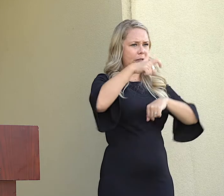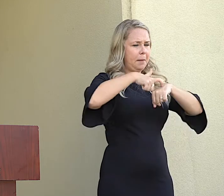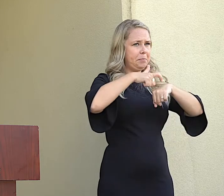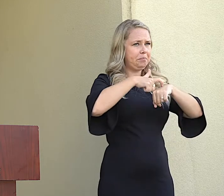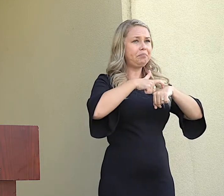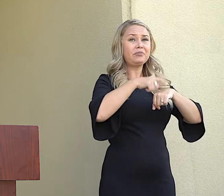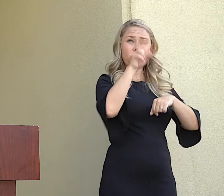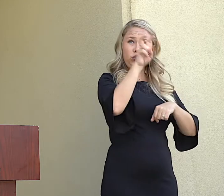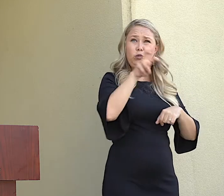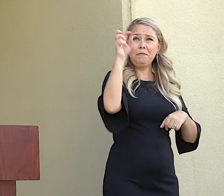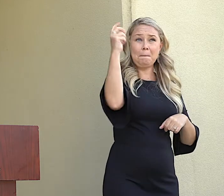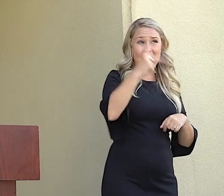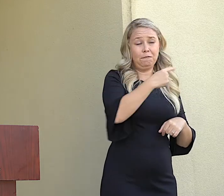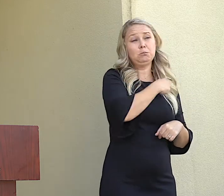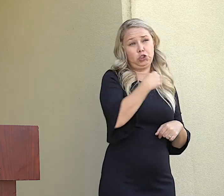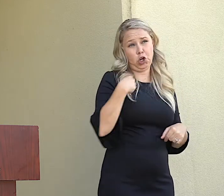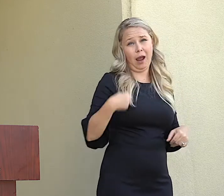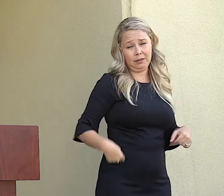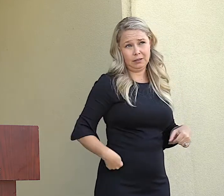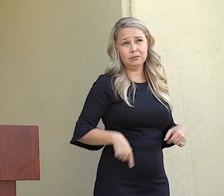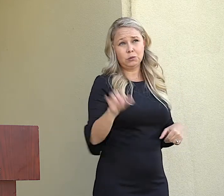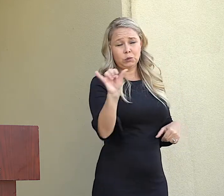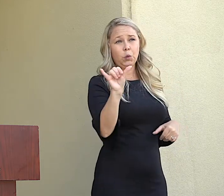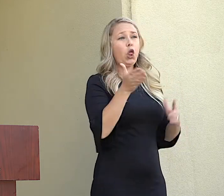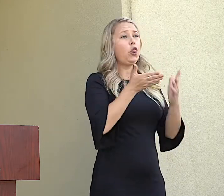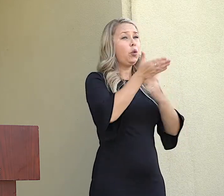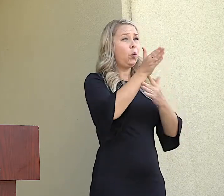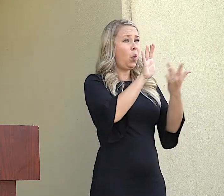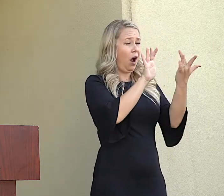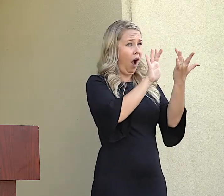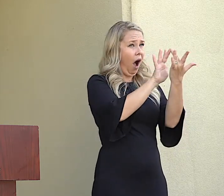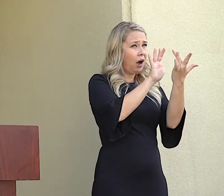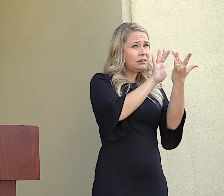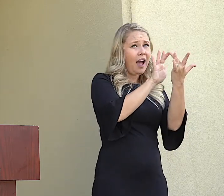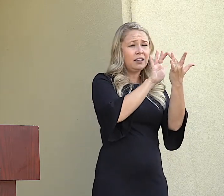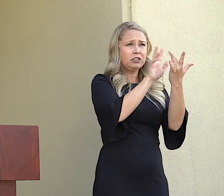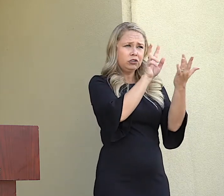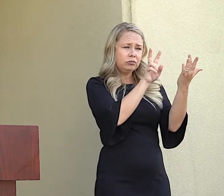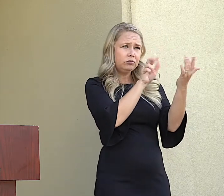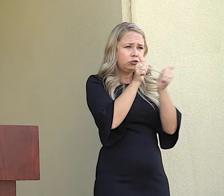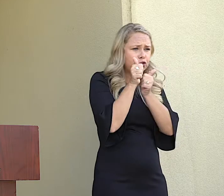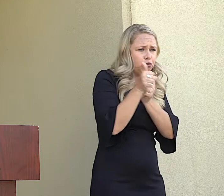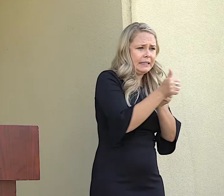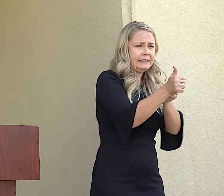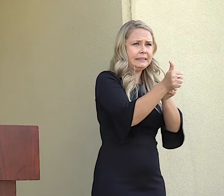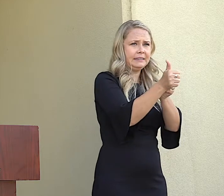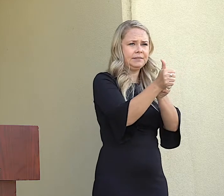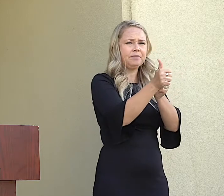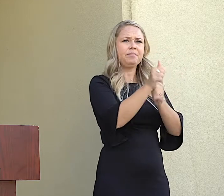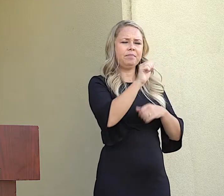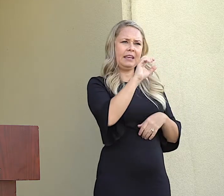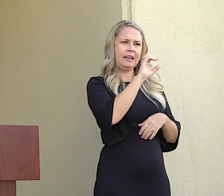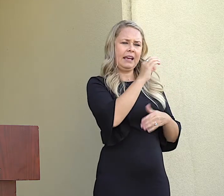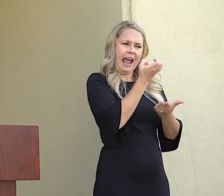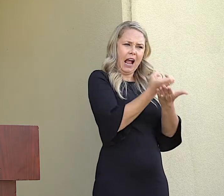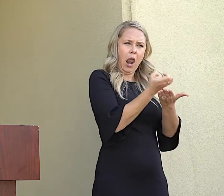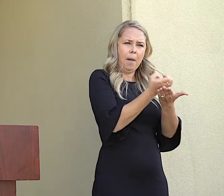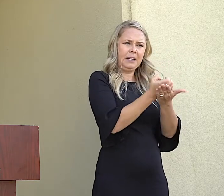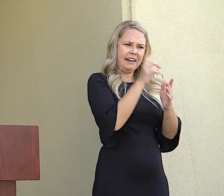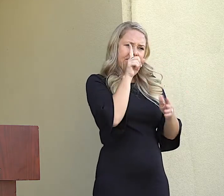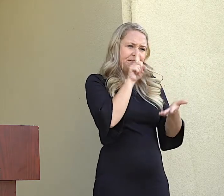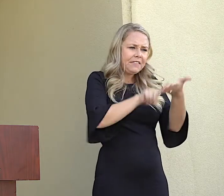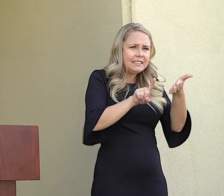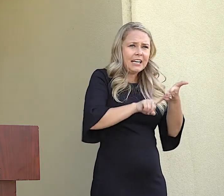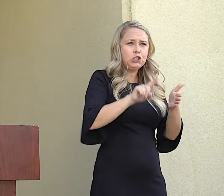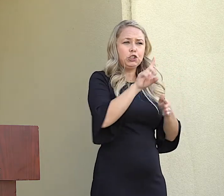as those who traveled back from China. Through contact tracing during an epidemiological investigation, the Department of